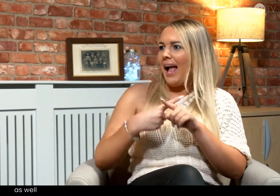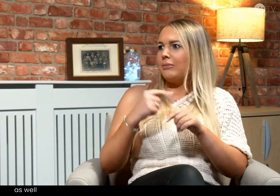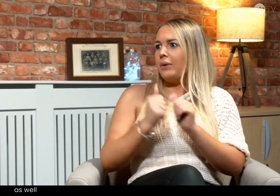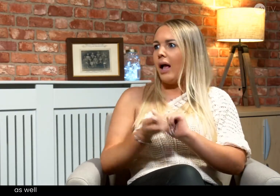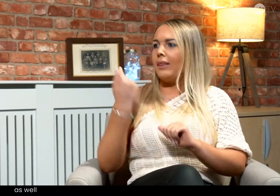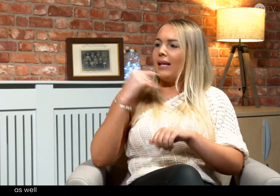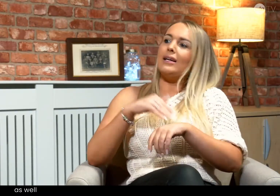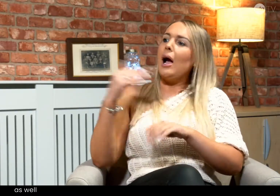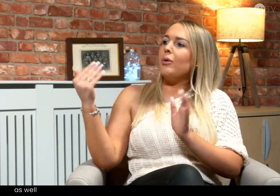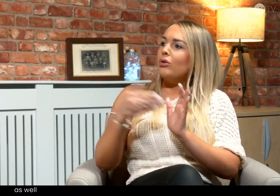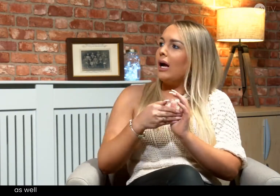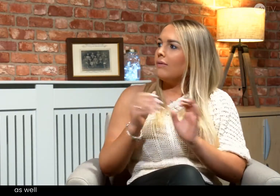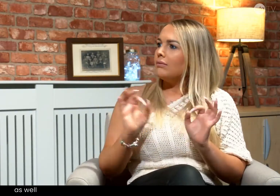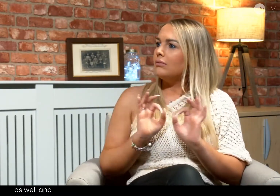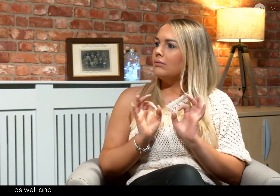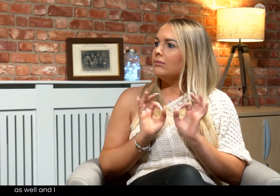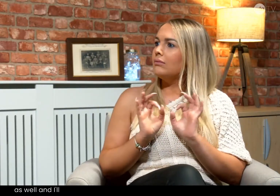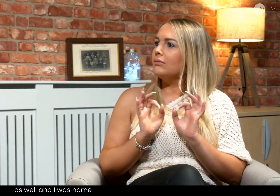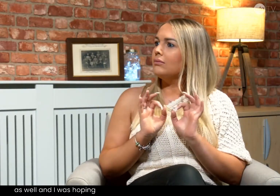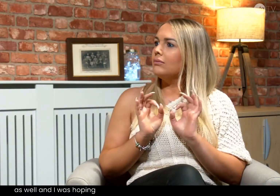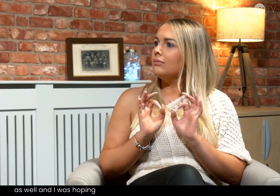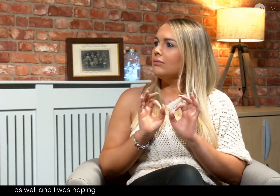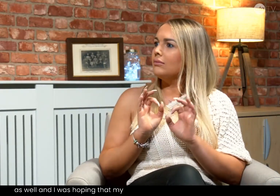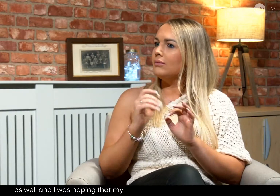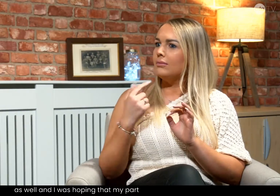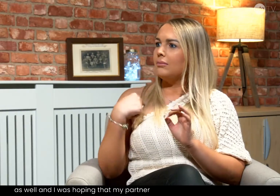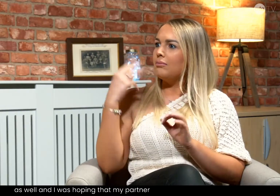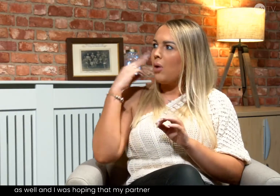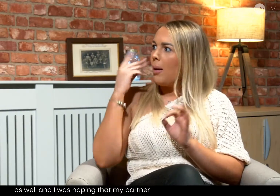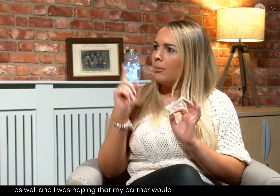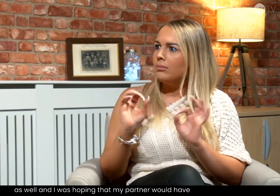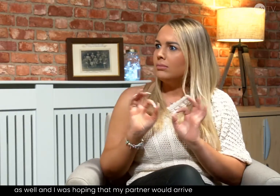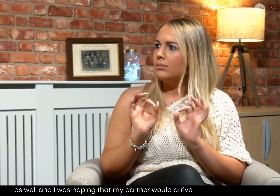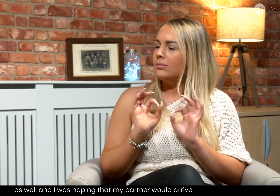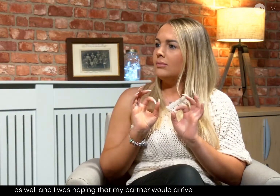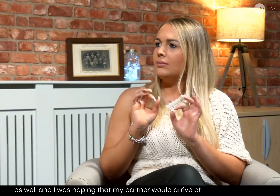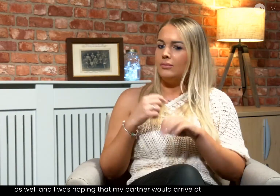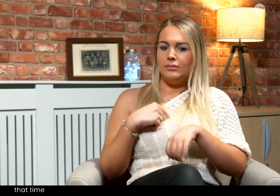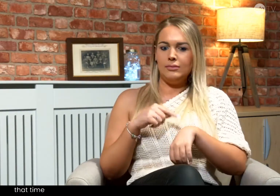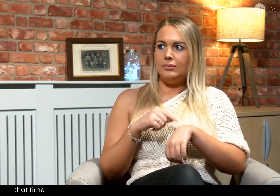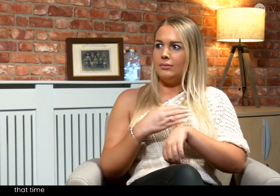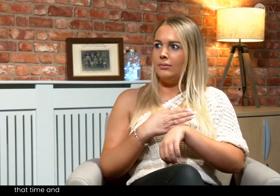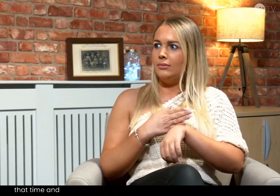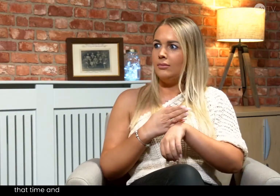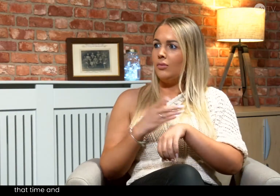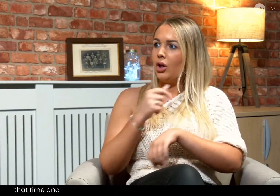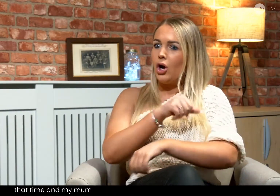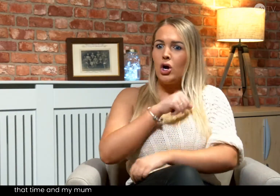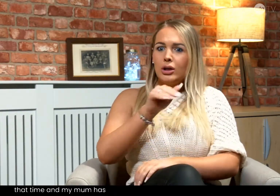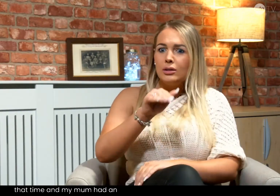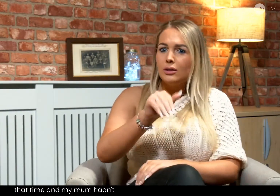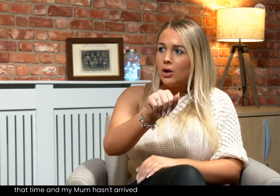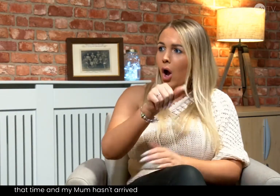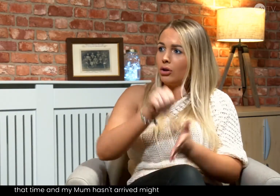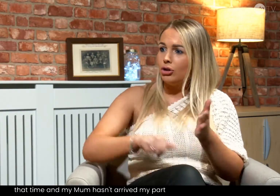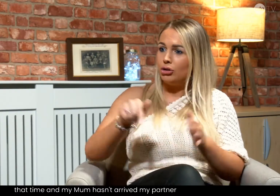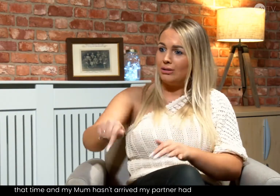And I was hoping that my partner would arrive at that time, and my mum hadn't arrived, my partner hadn't arrived, and time was